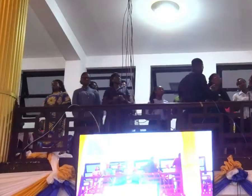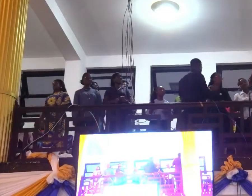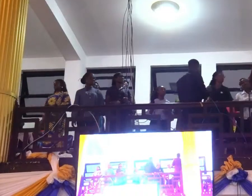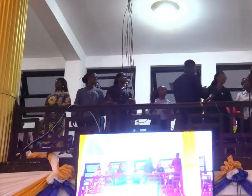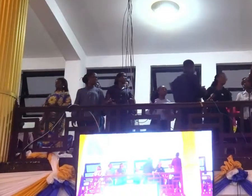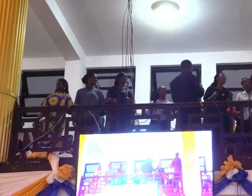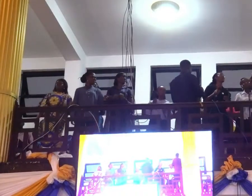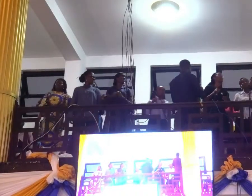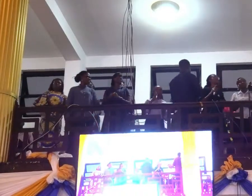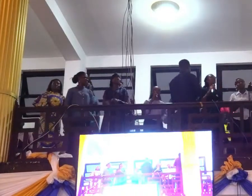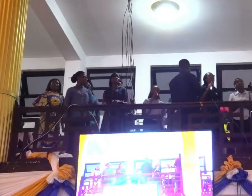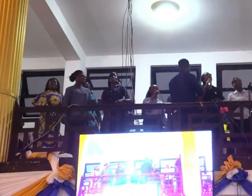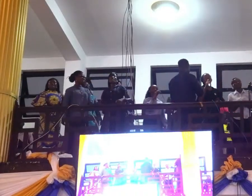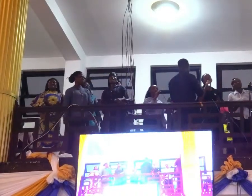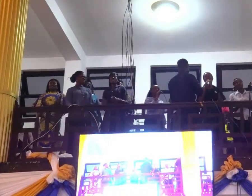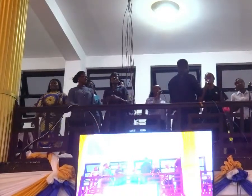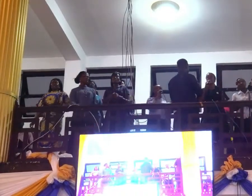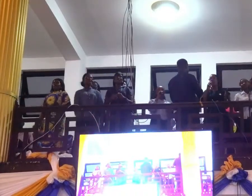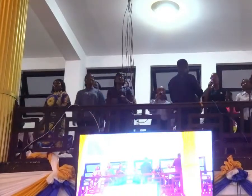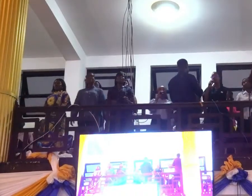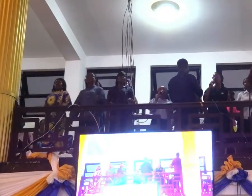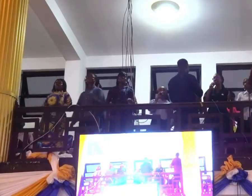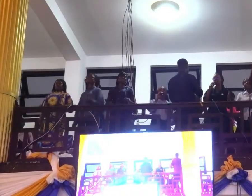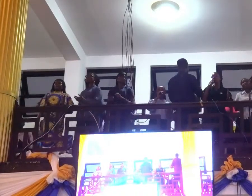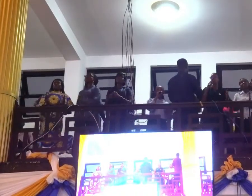Nyamya bozi hure,